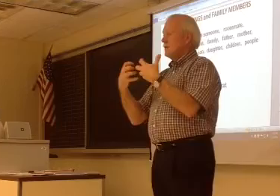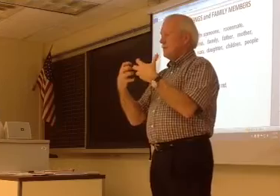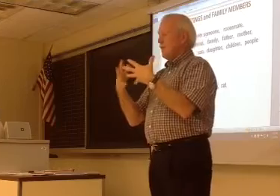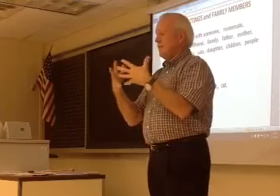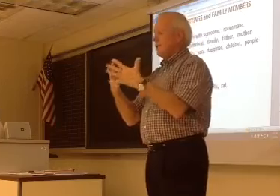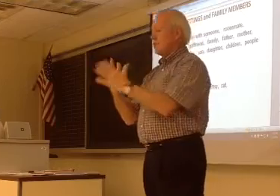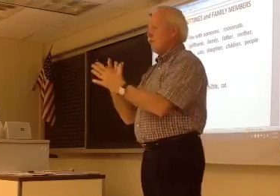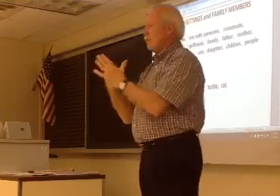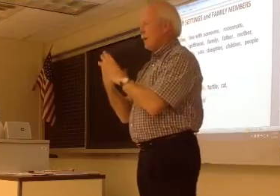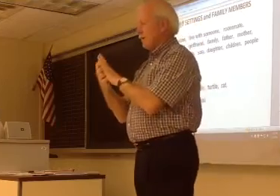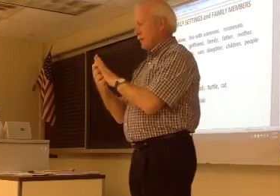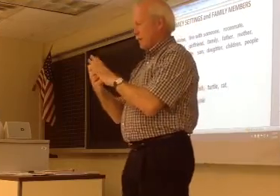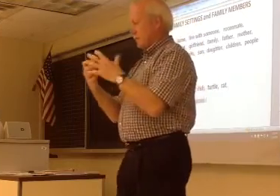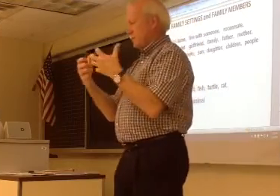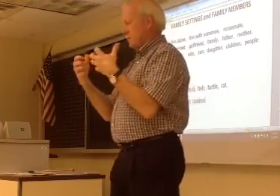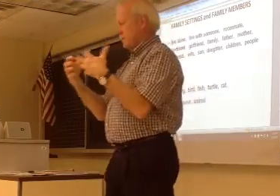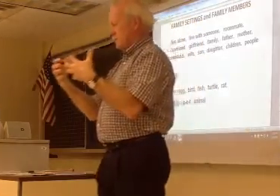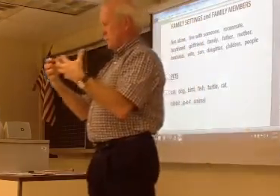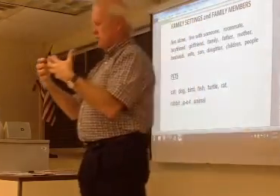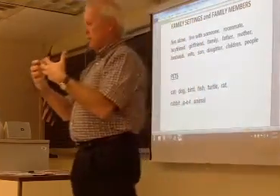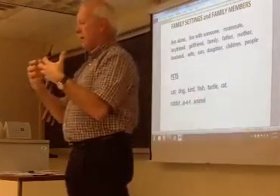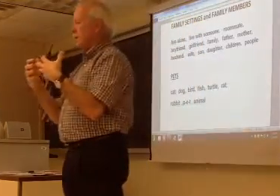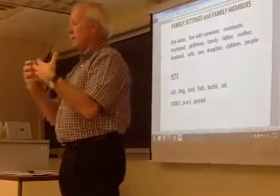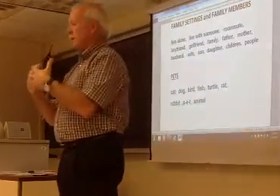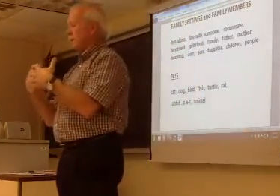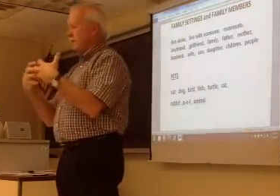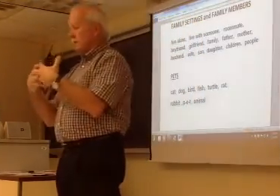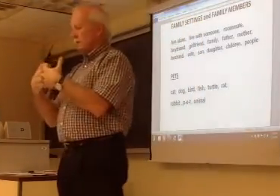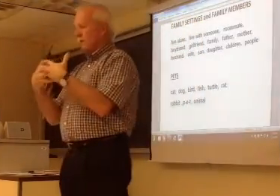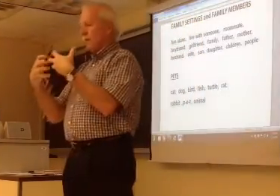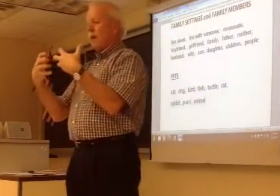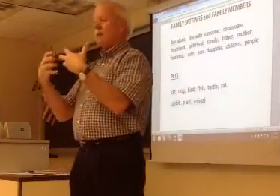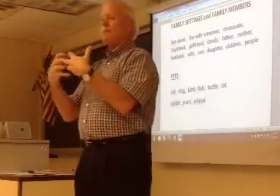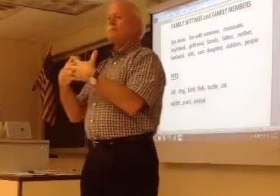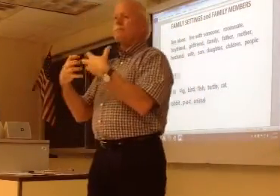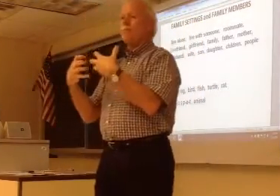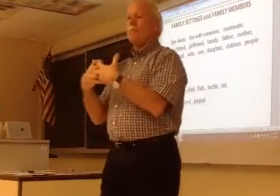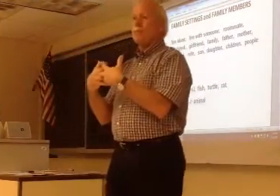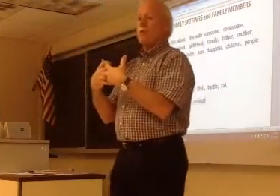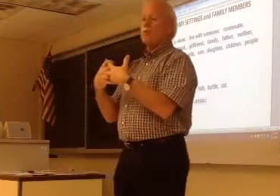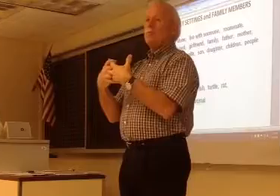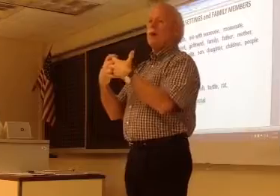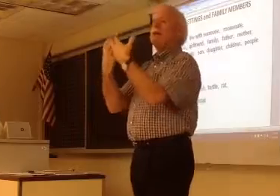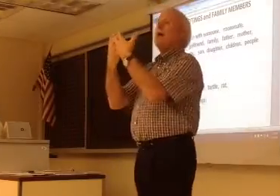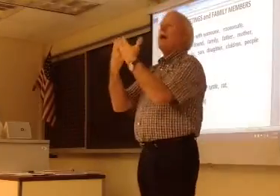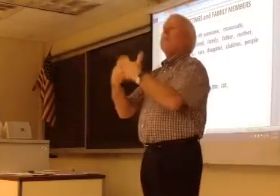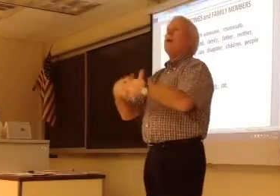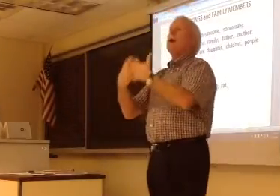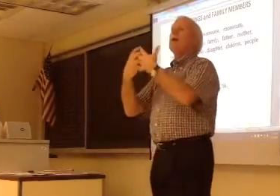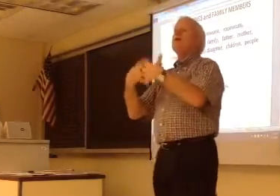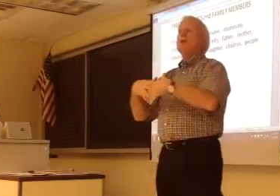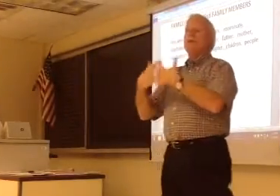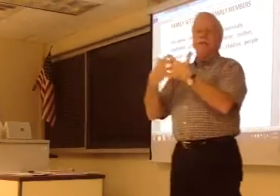see, my fingers are more bent than yours, as much as you can bend them, and do this. Roommate, machine.